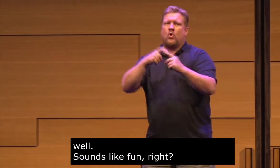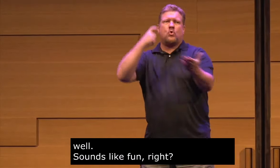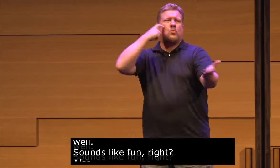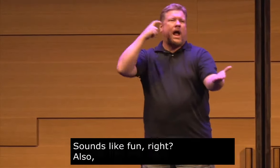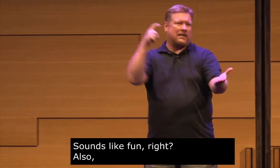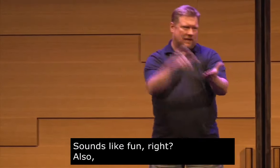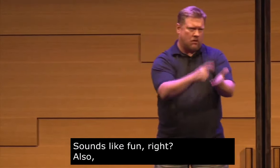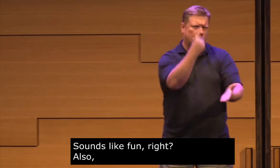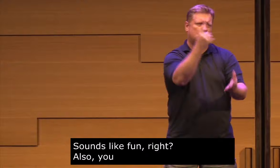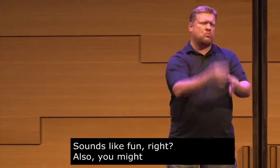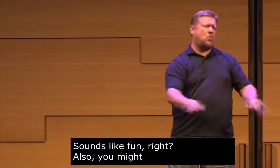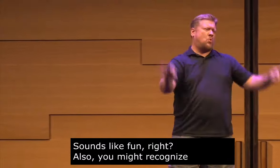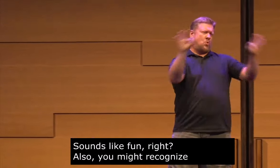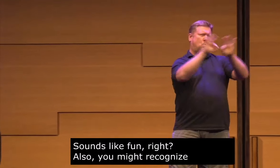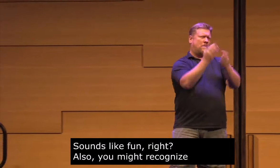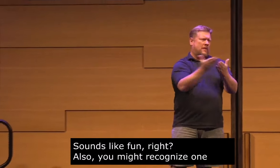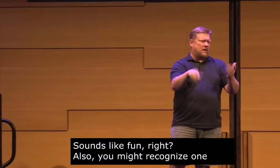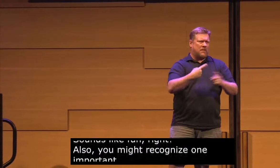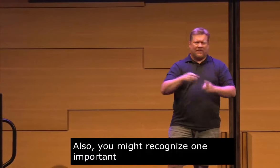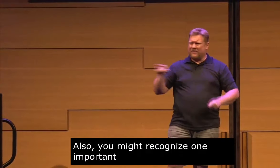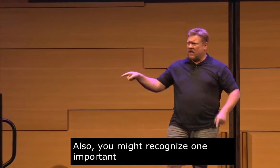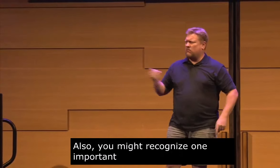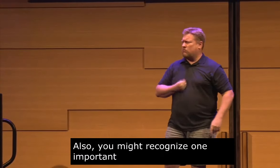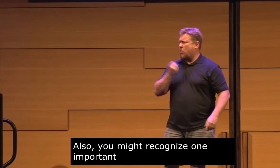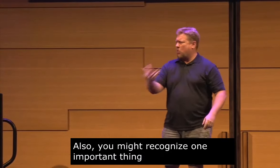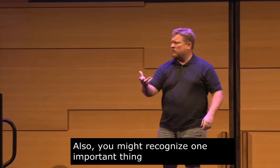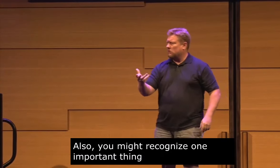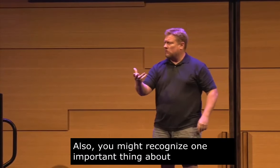Also, you might recognize one important thing about